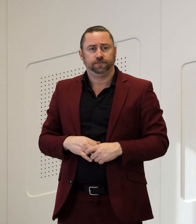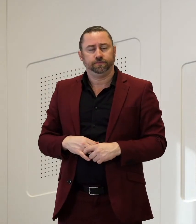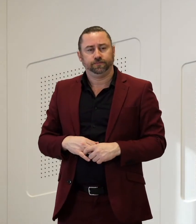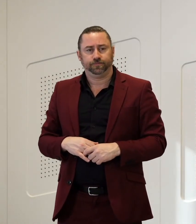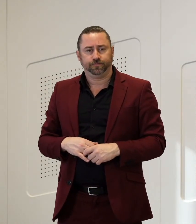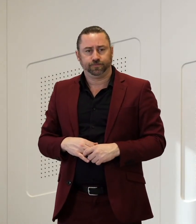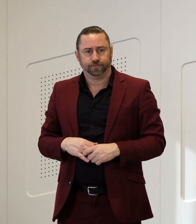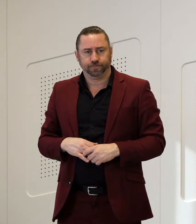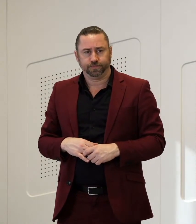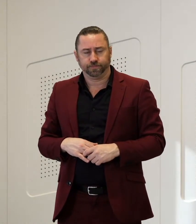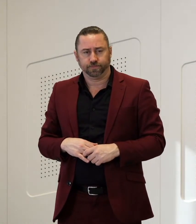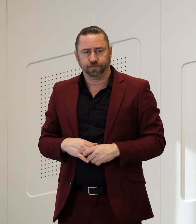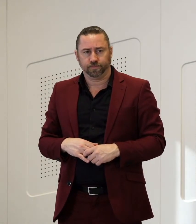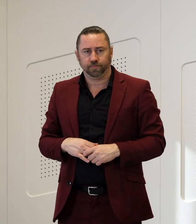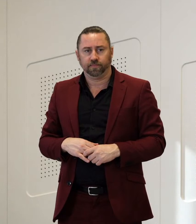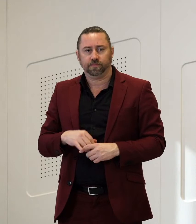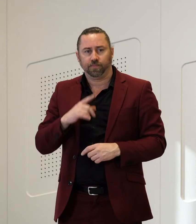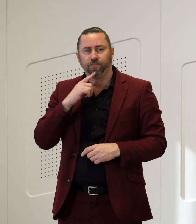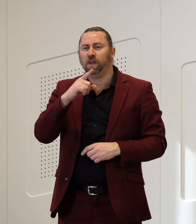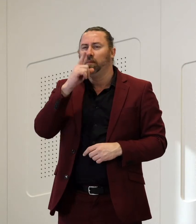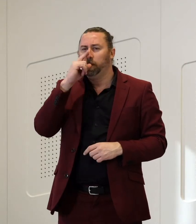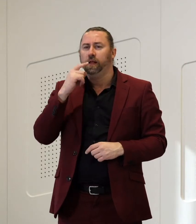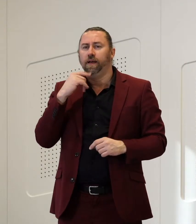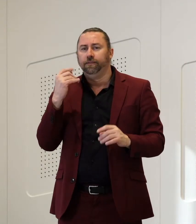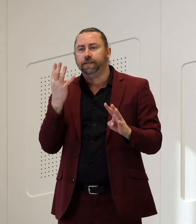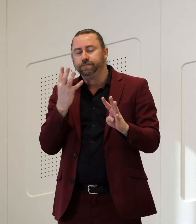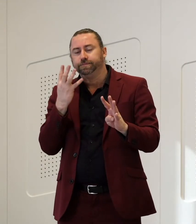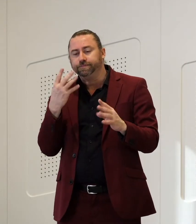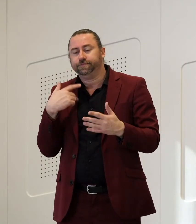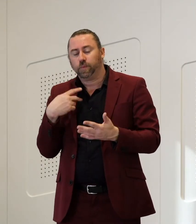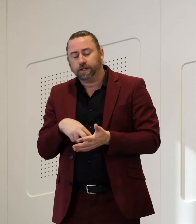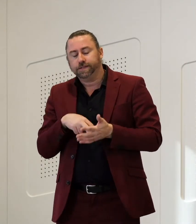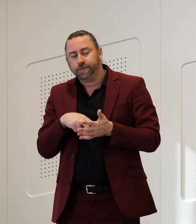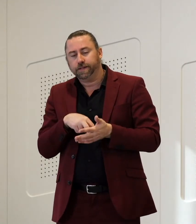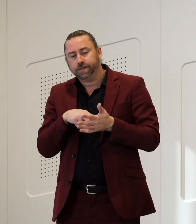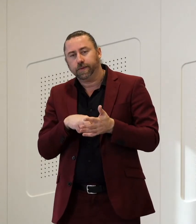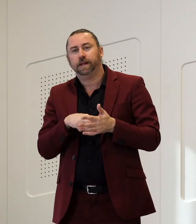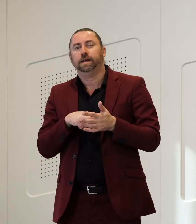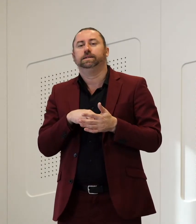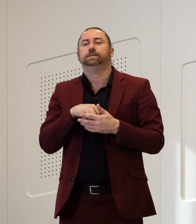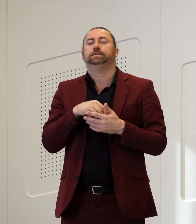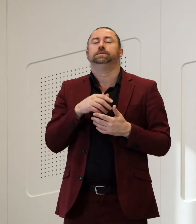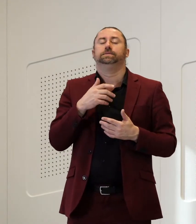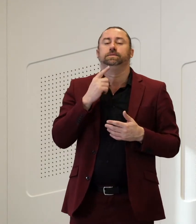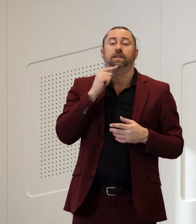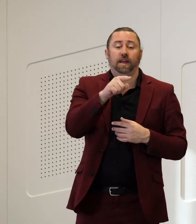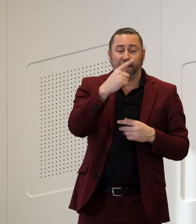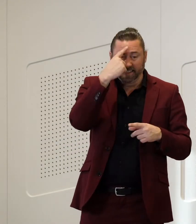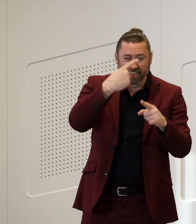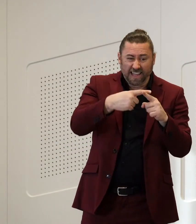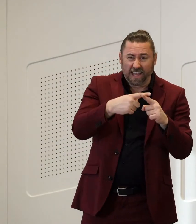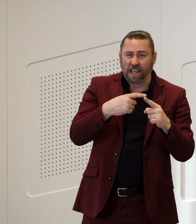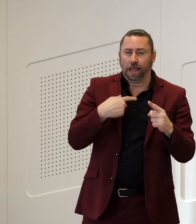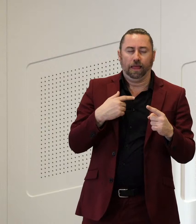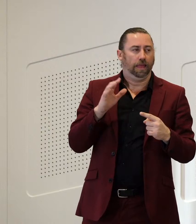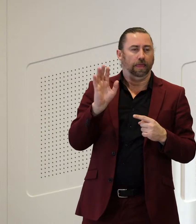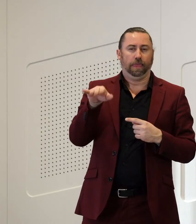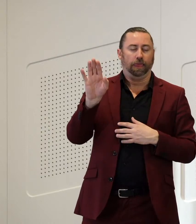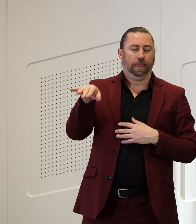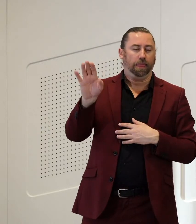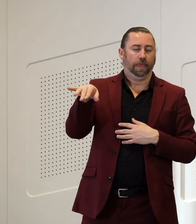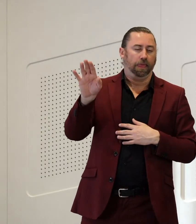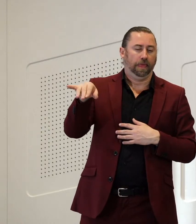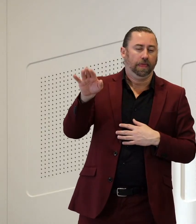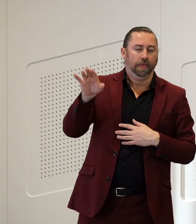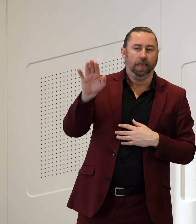seen a number of times people waiting a long time before they get tested after showing symptoms. Do you think there needs to be some sort of penalty for people